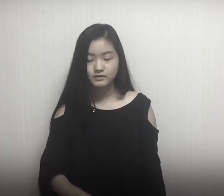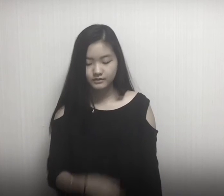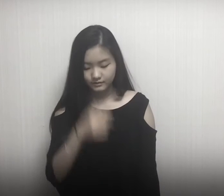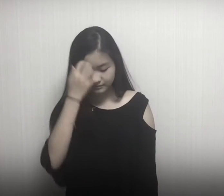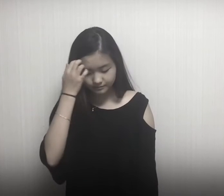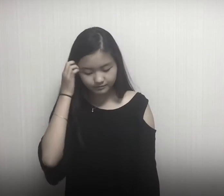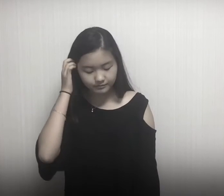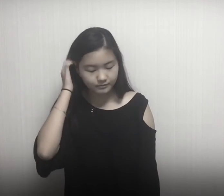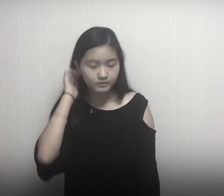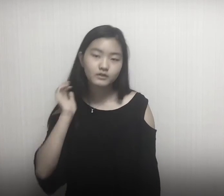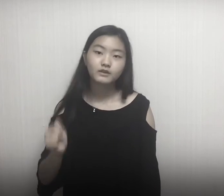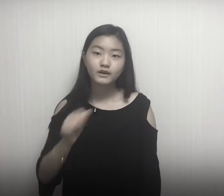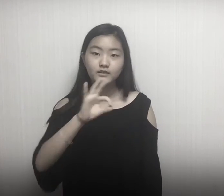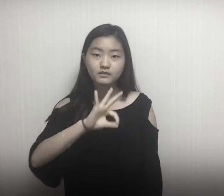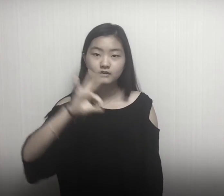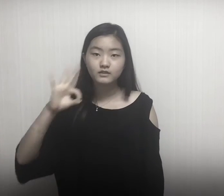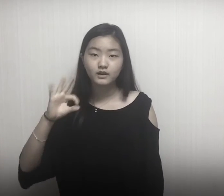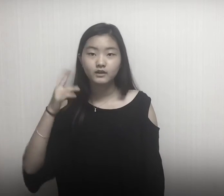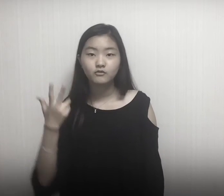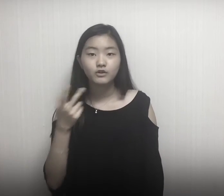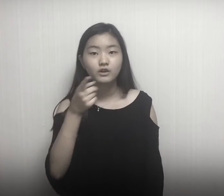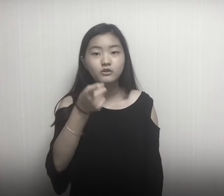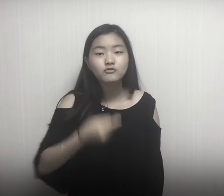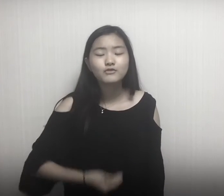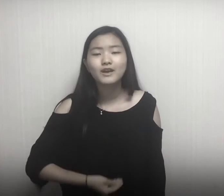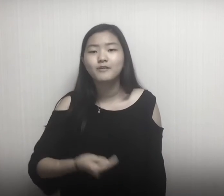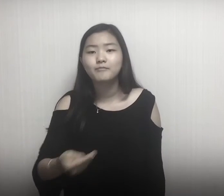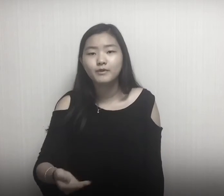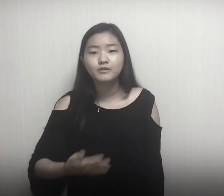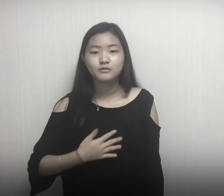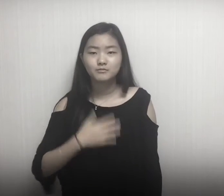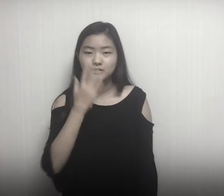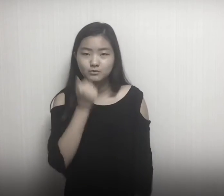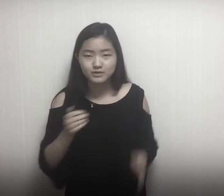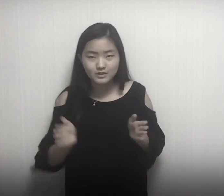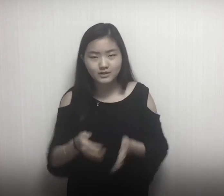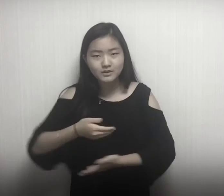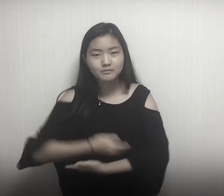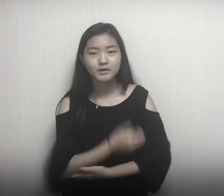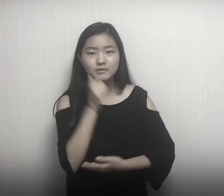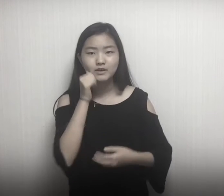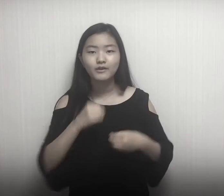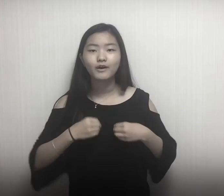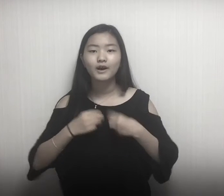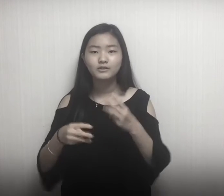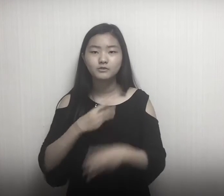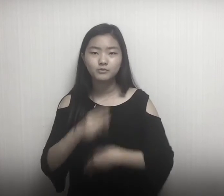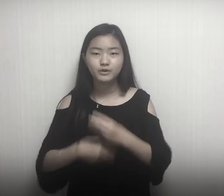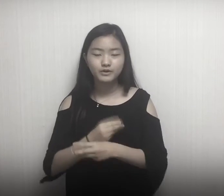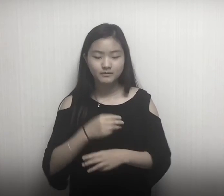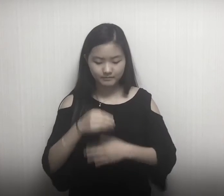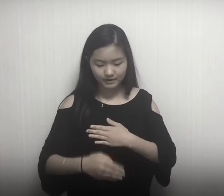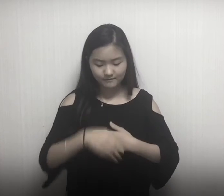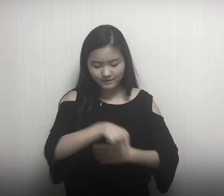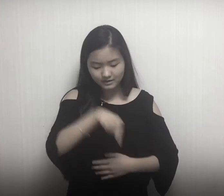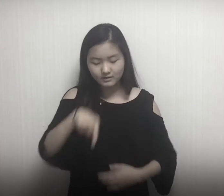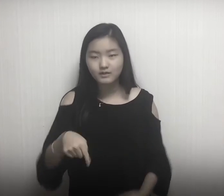didn't 1993, you gave birth to me Sweet little baby girl had the world at my feet